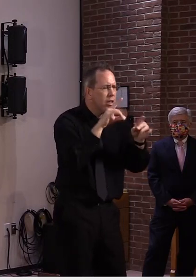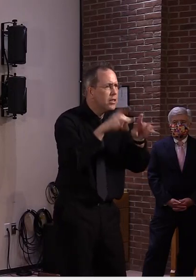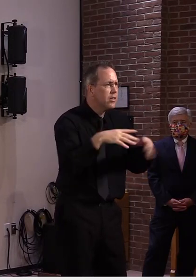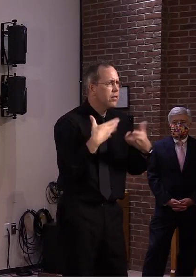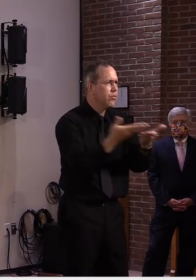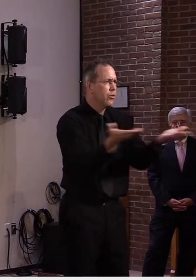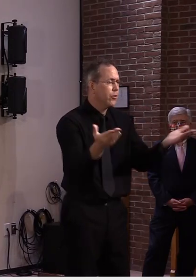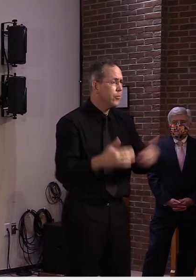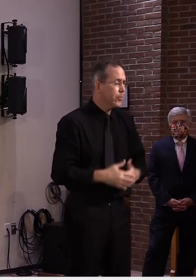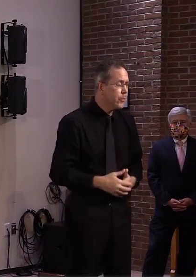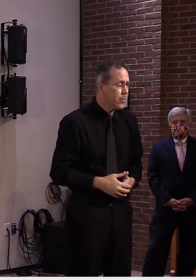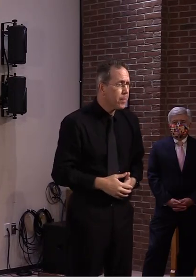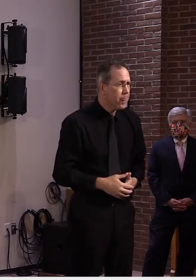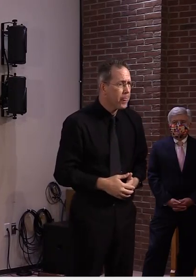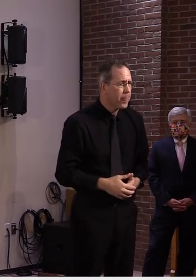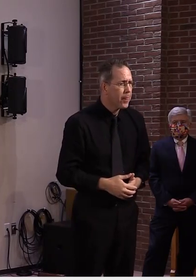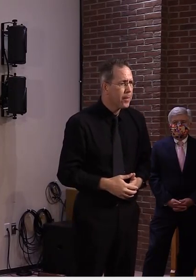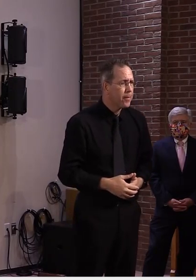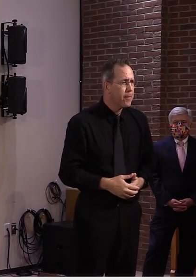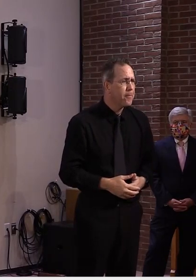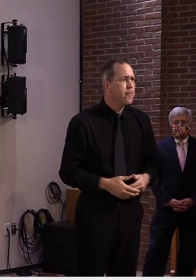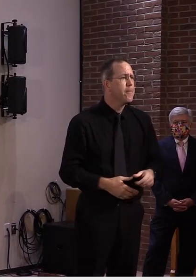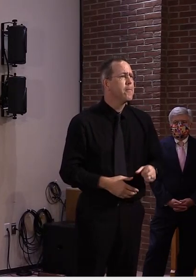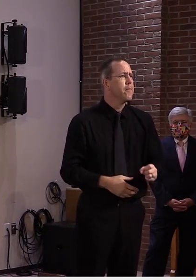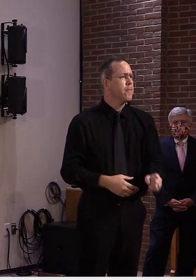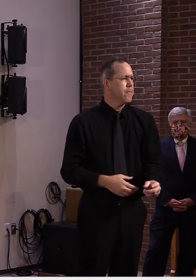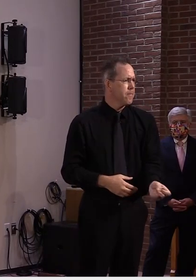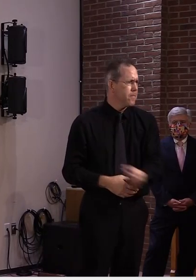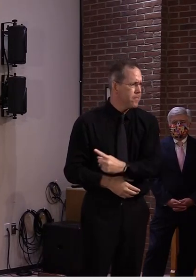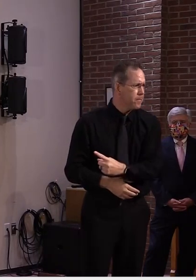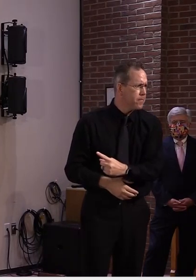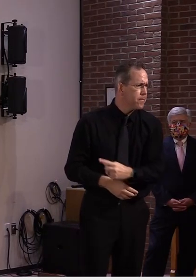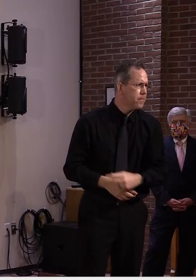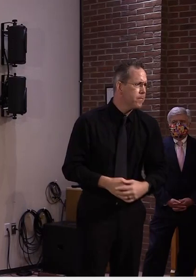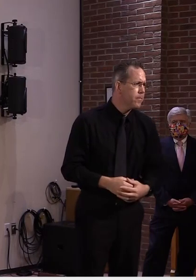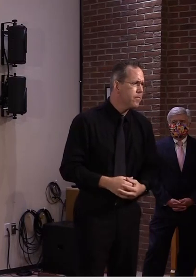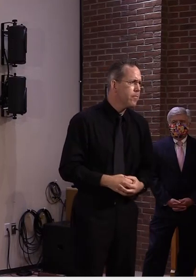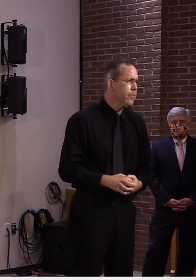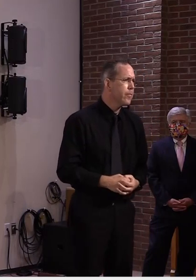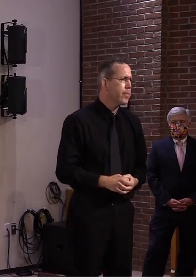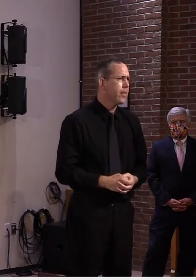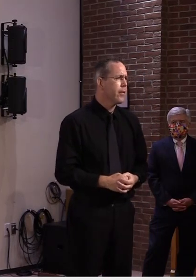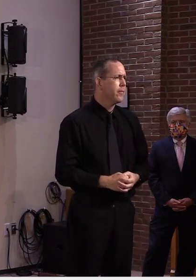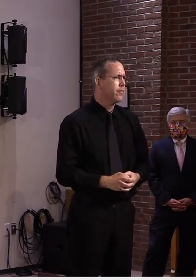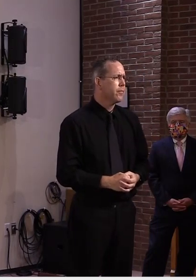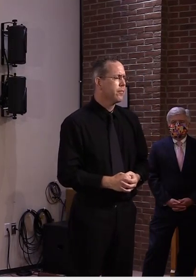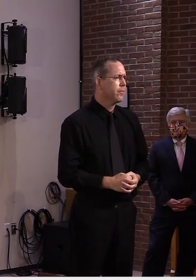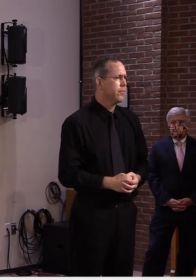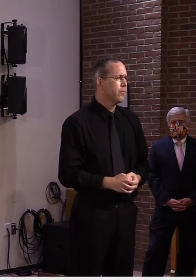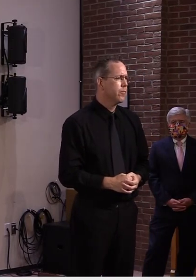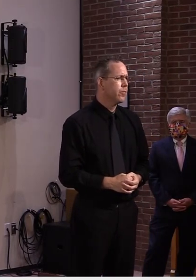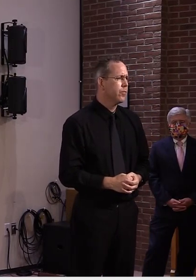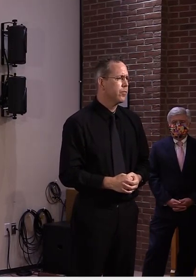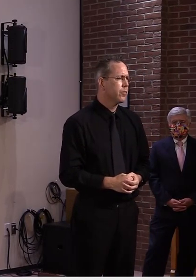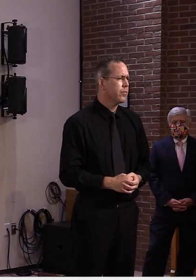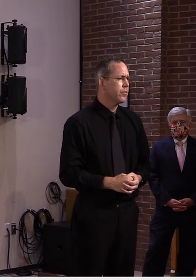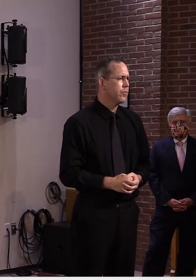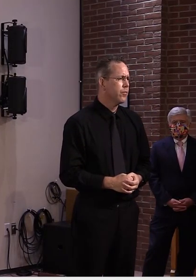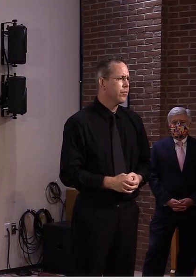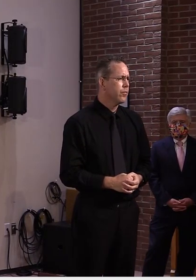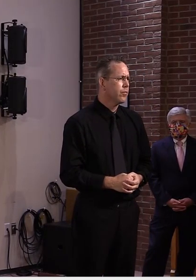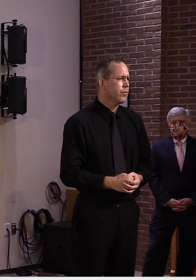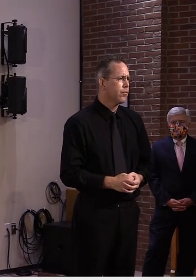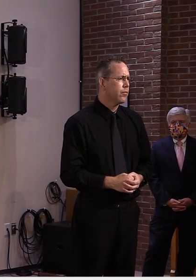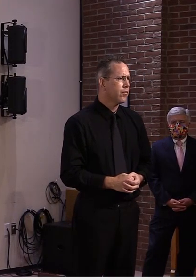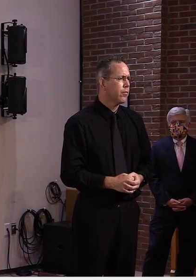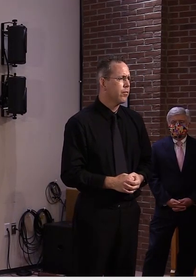So if someone says, you know, I can't get into one of those pop-up tests, but yeah, I've traveled and I want to have my quarantine early. I want to go get a test. I don't have any symptoms. Should they